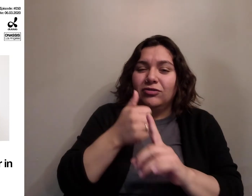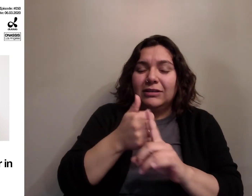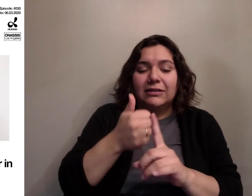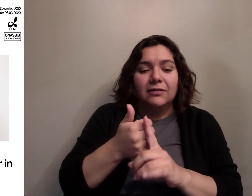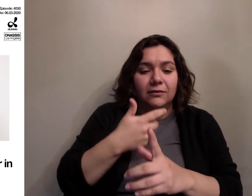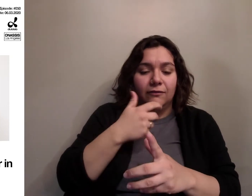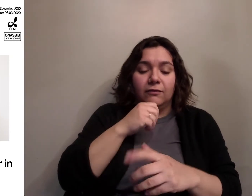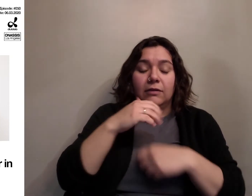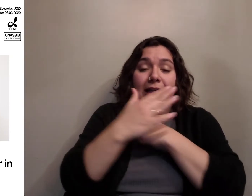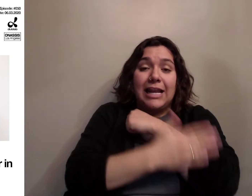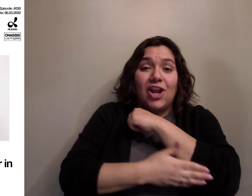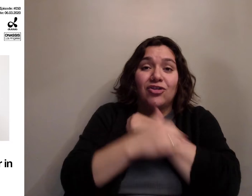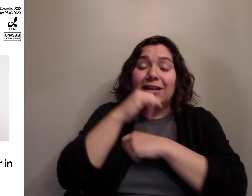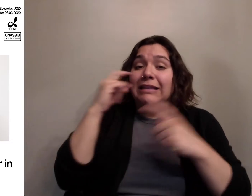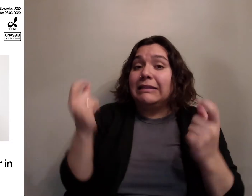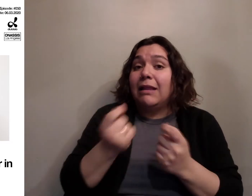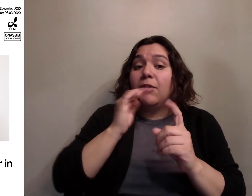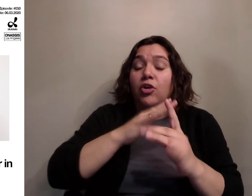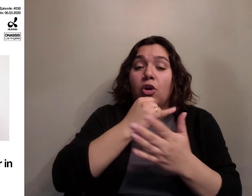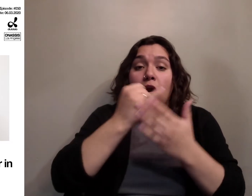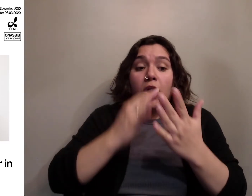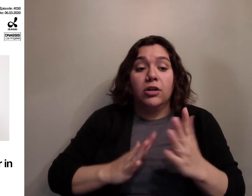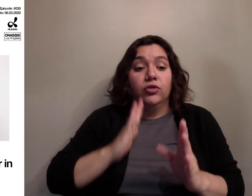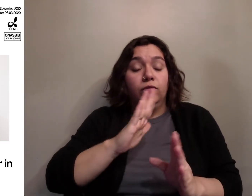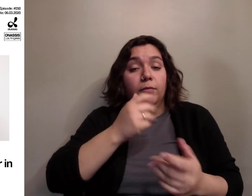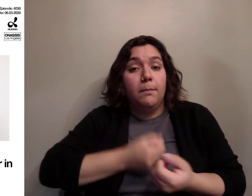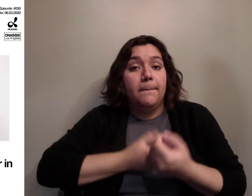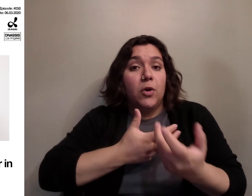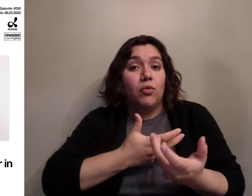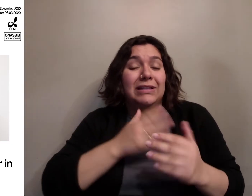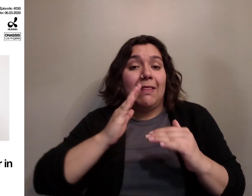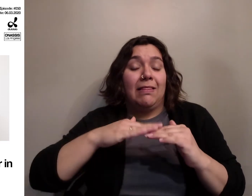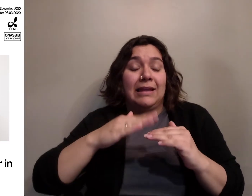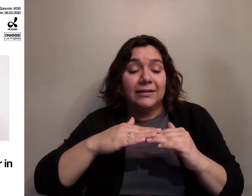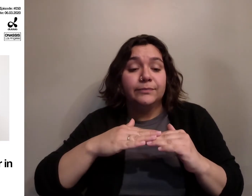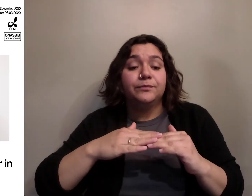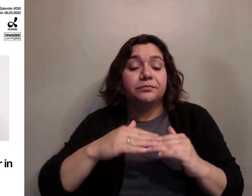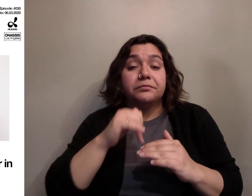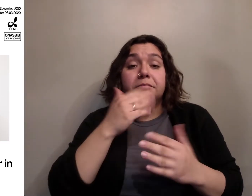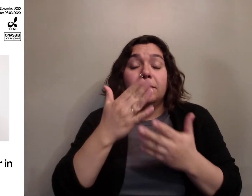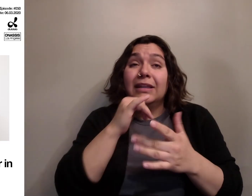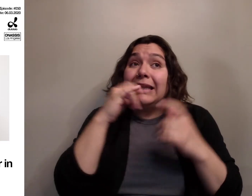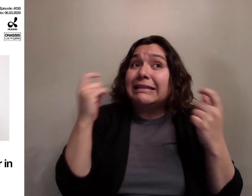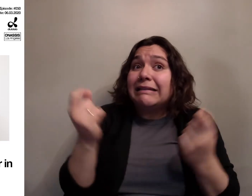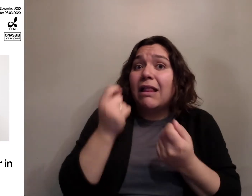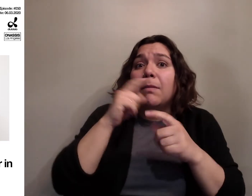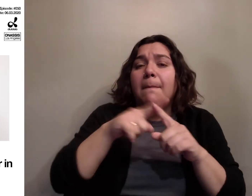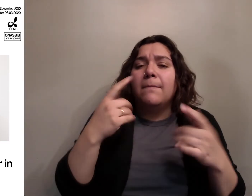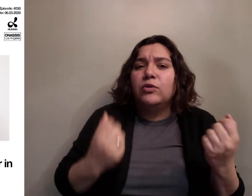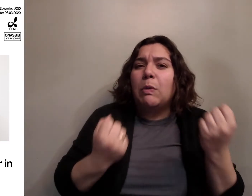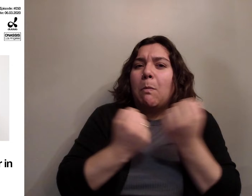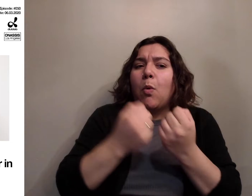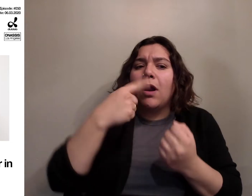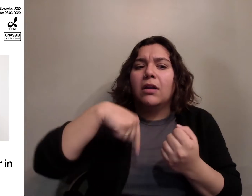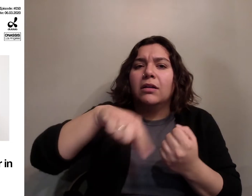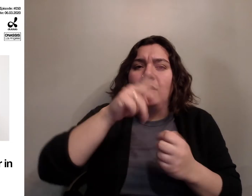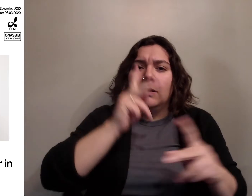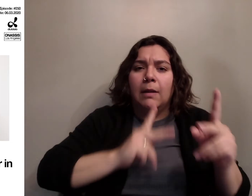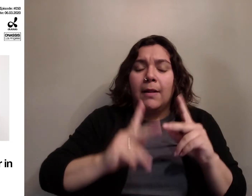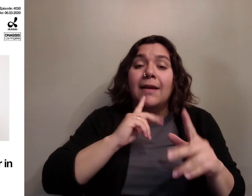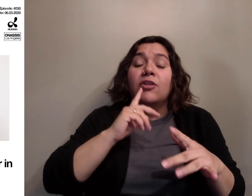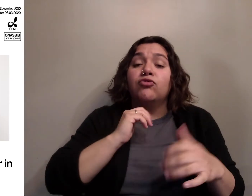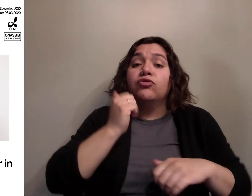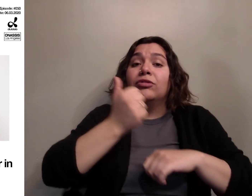of course, but that any great nation that doesn't, celebrate its artists and its poets, at the very least, maybe